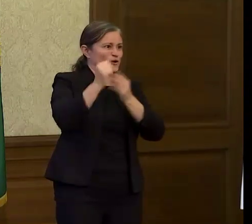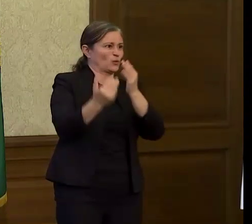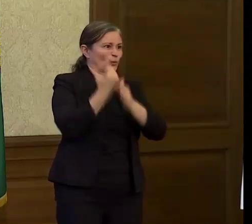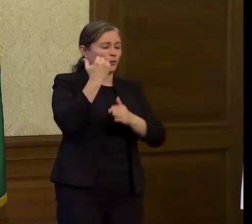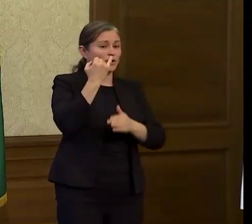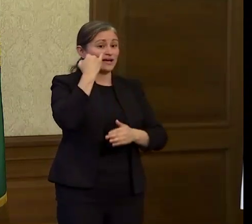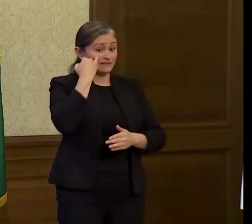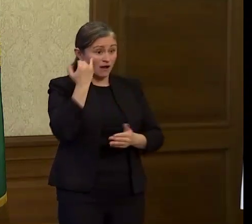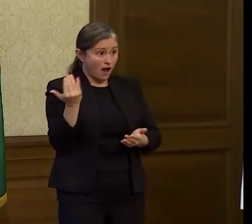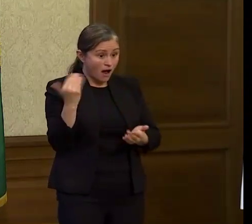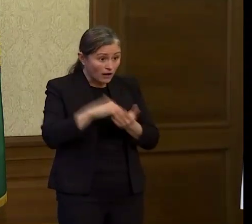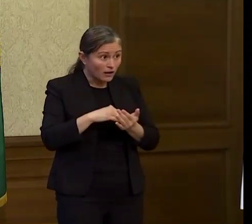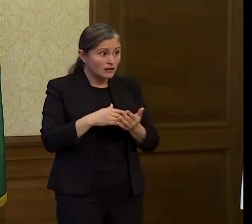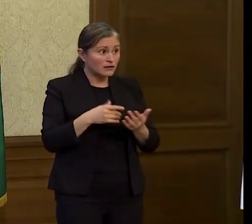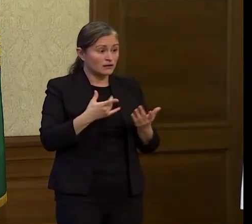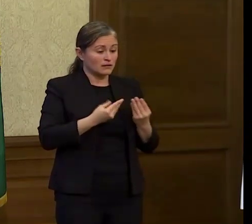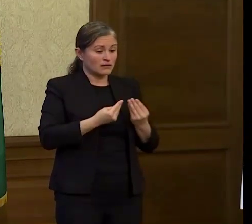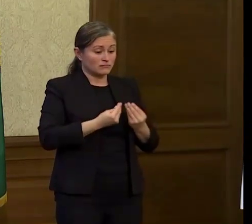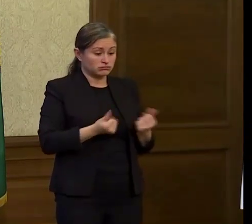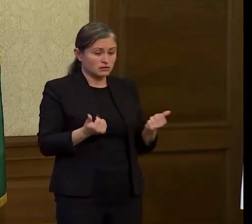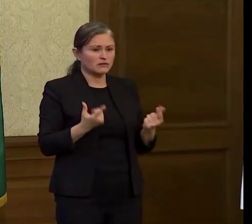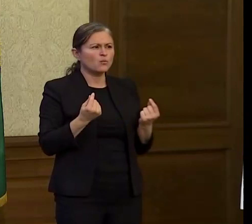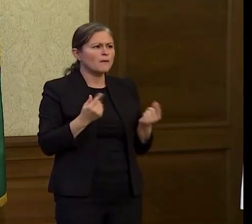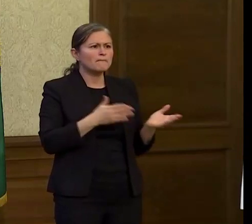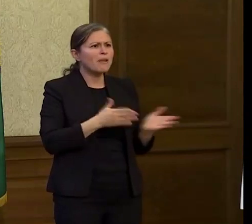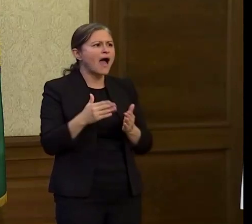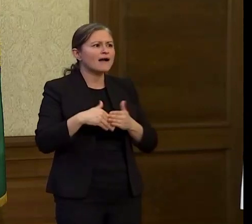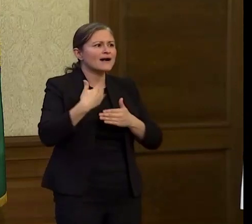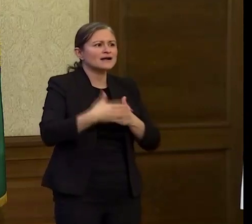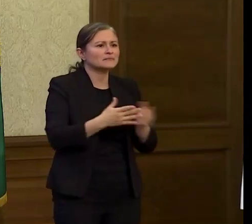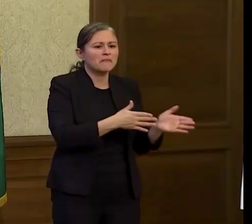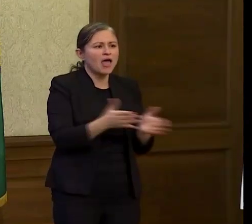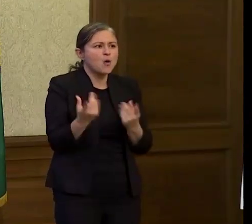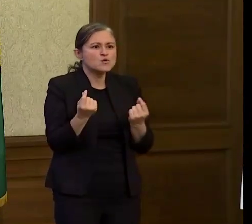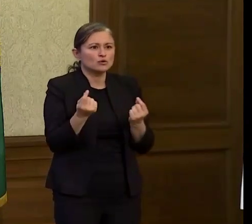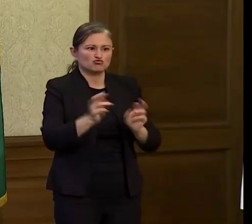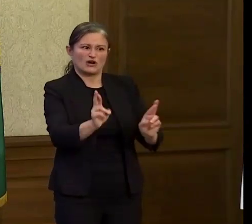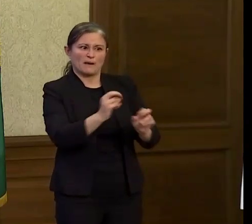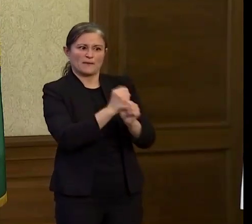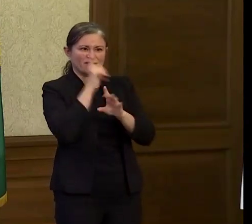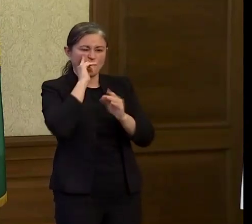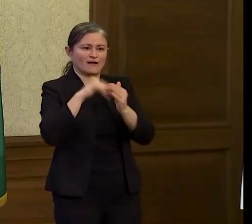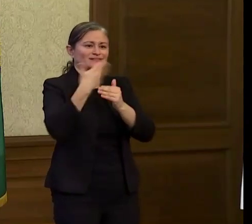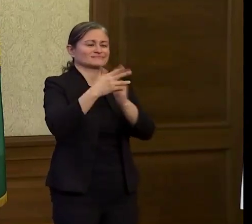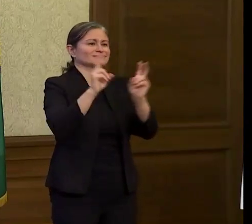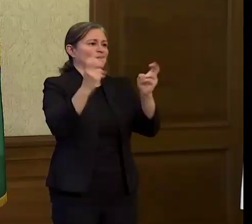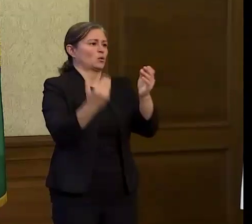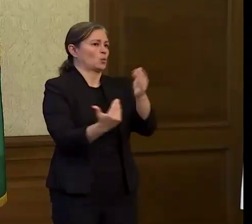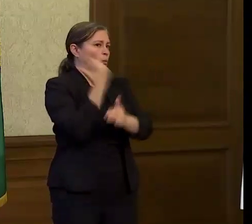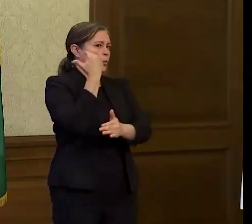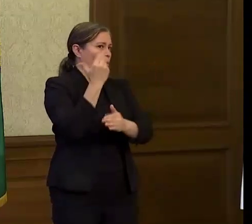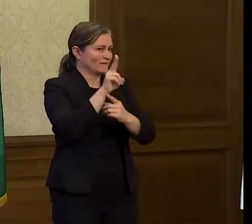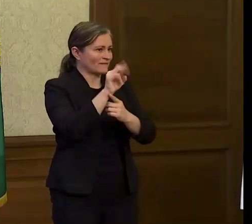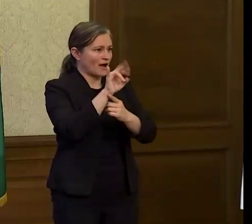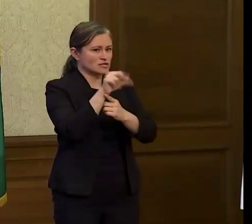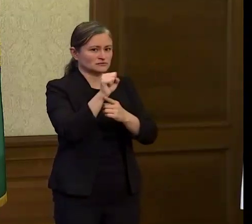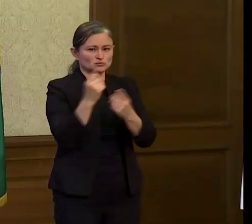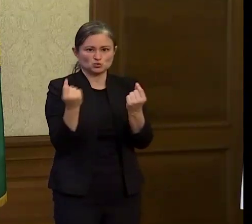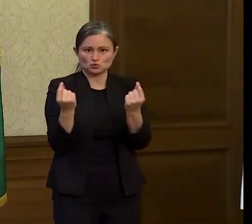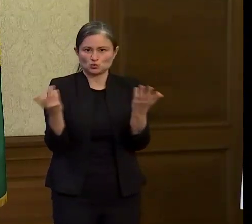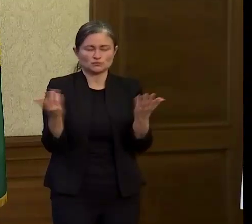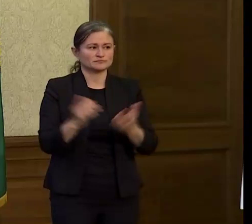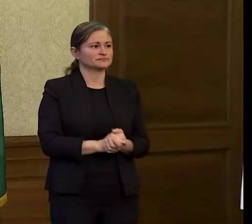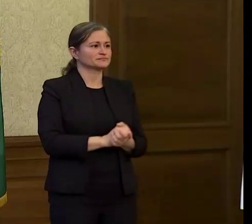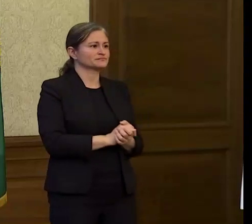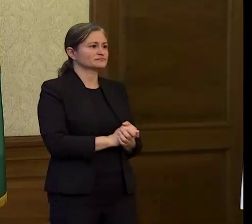Well, there's a cheery note, so we're glad you're here. I mean, obviously, if